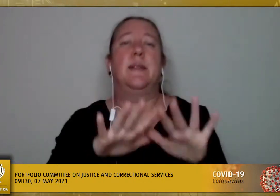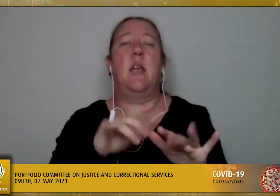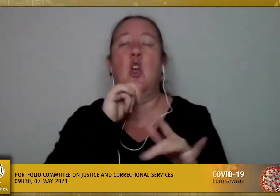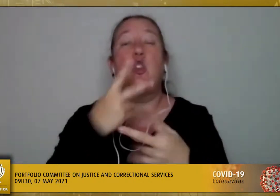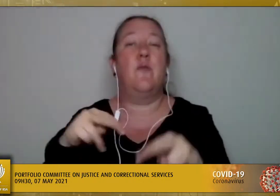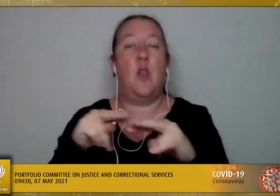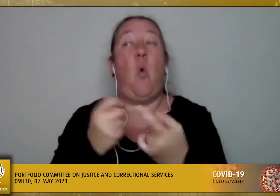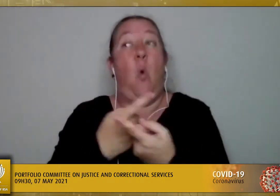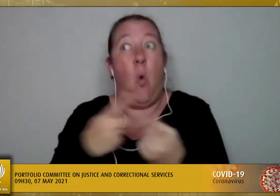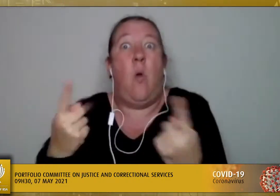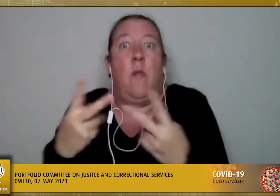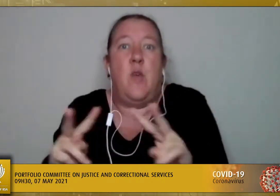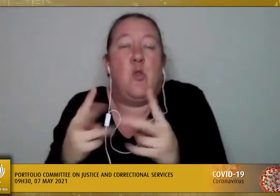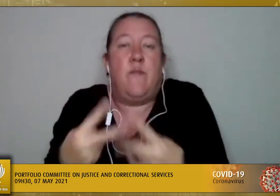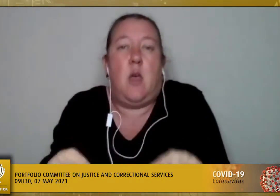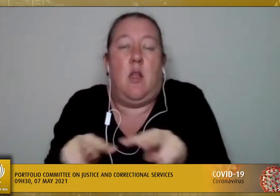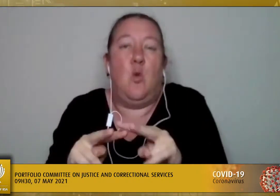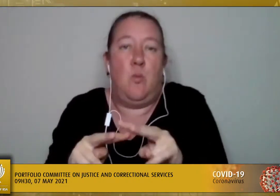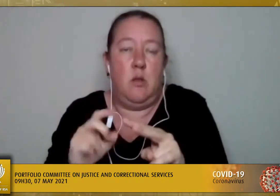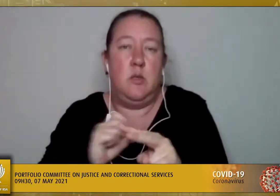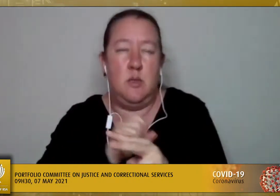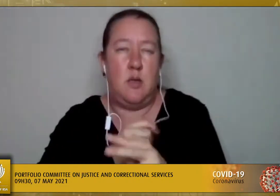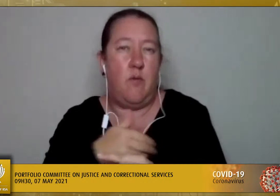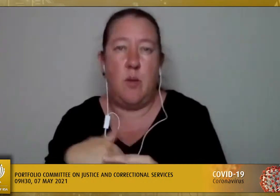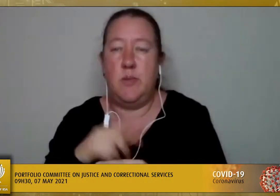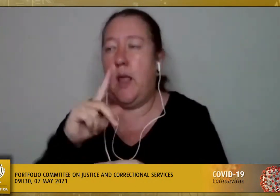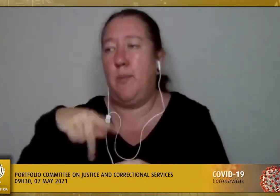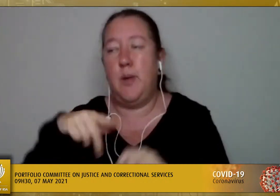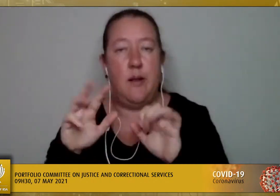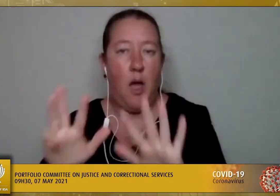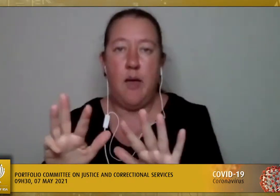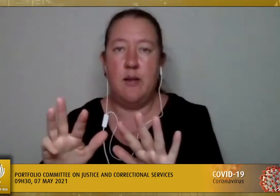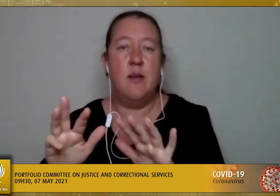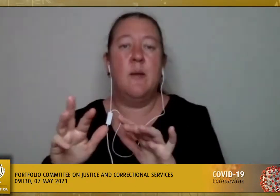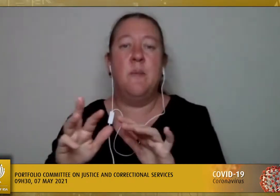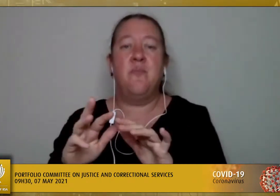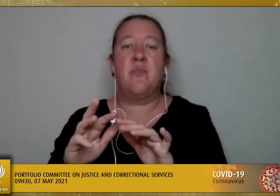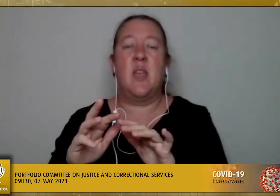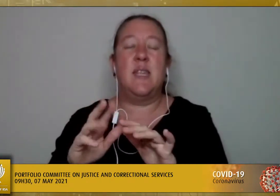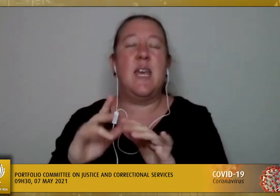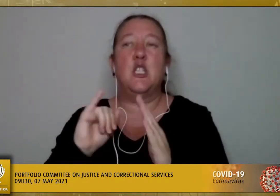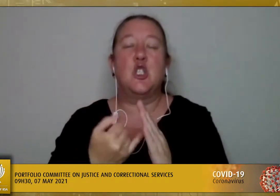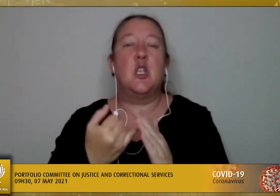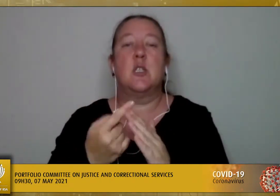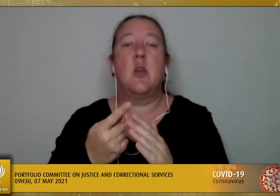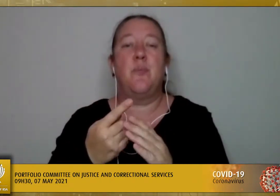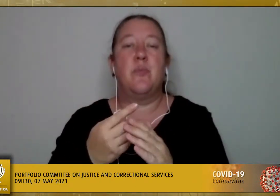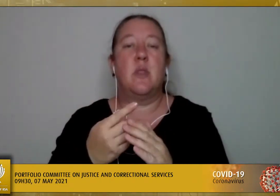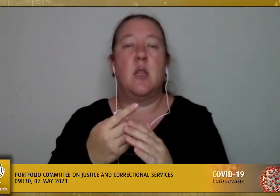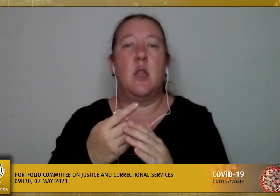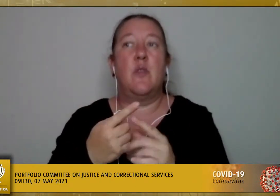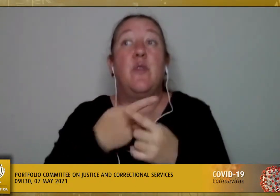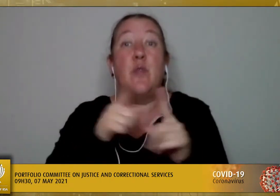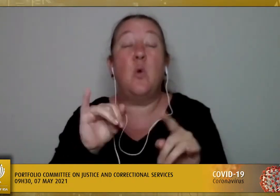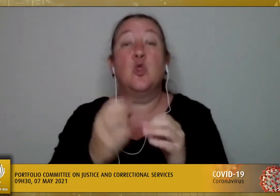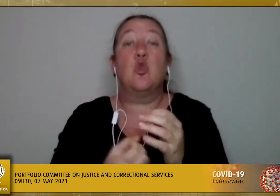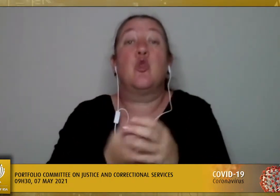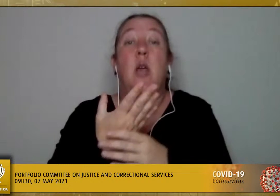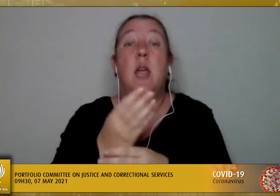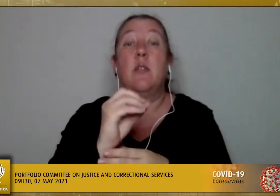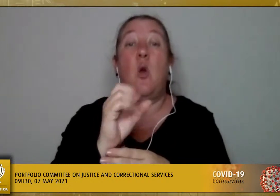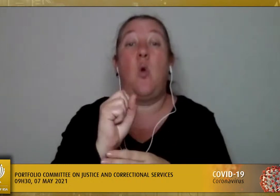they're all very very valuable staff members you know at lp9 you know and it's just the those that actually created the